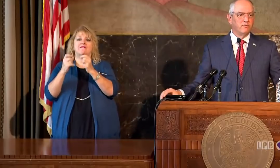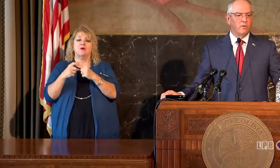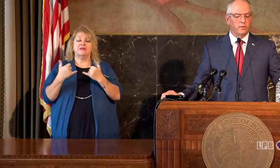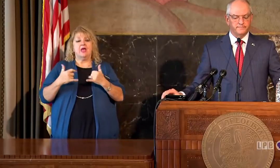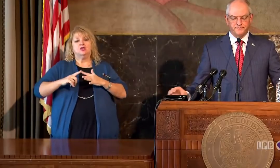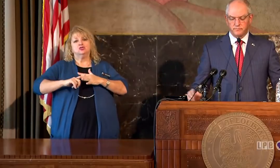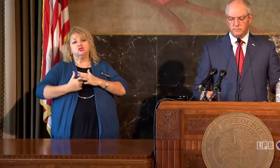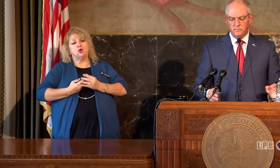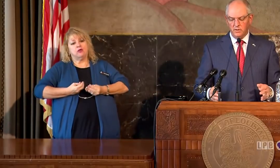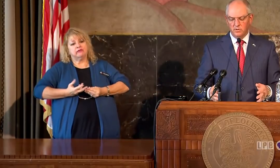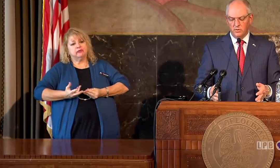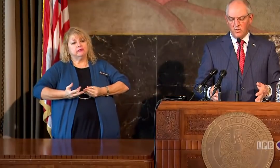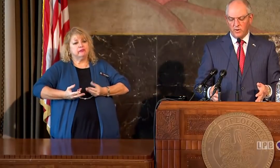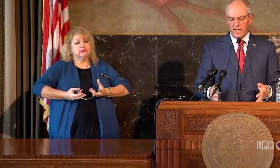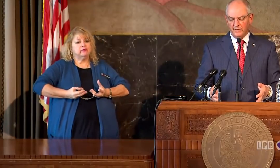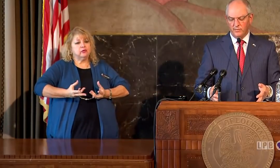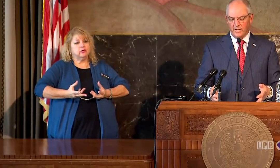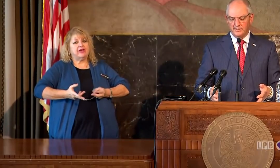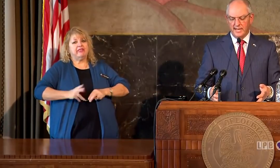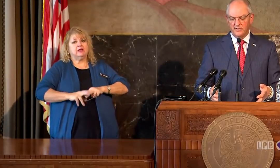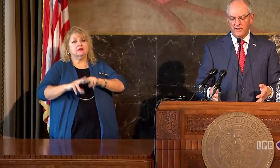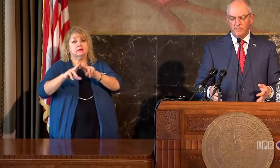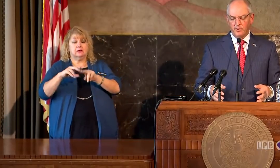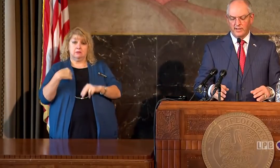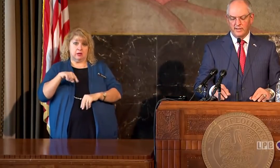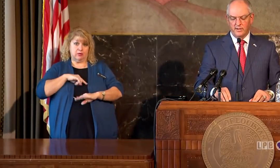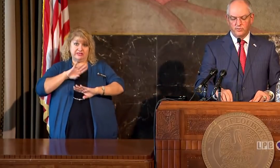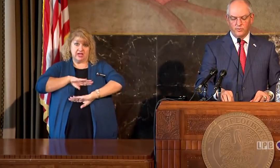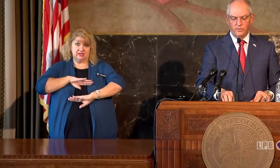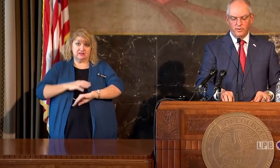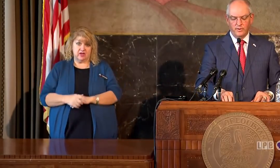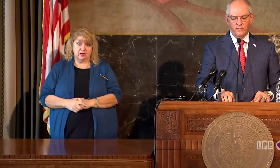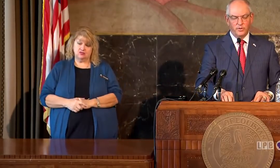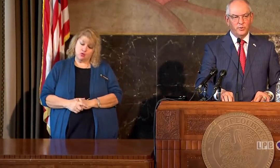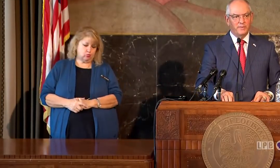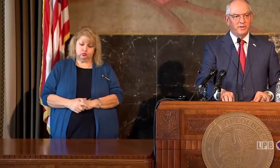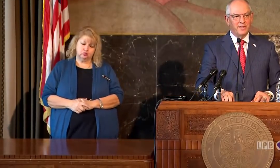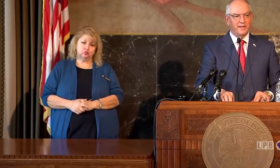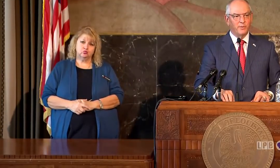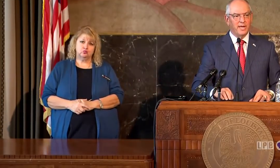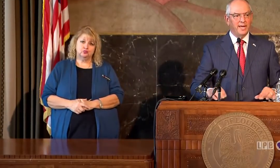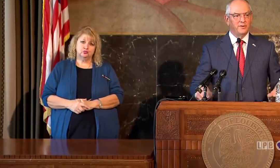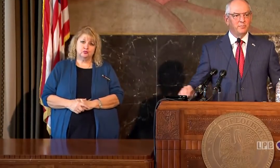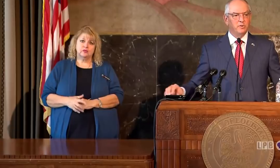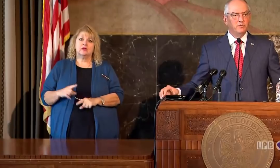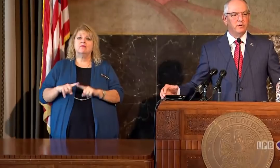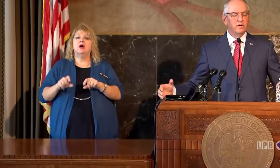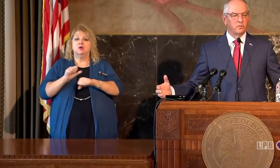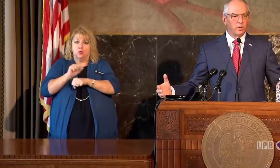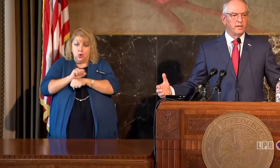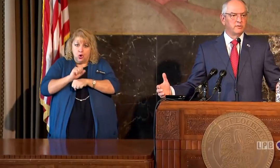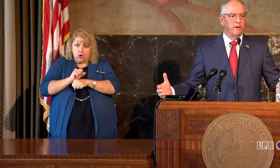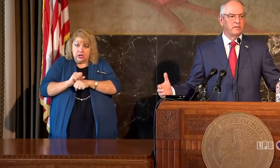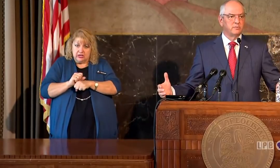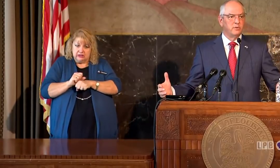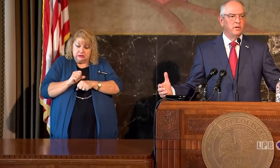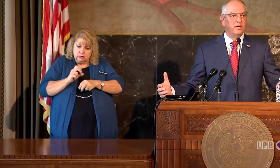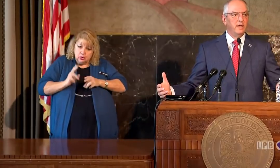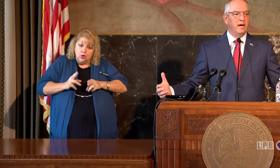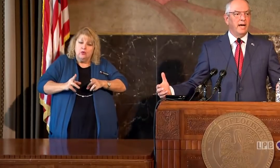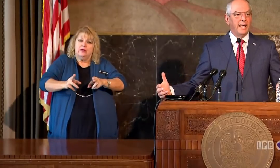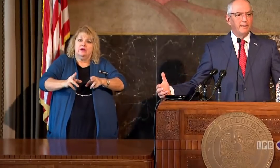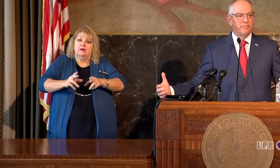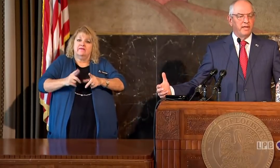point going forward. So no, we're not satisfied, but what I can tell you is we're doing everything we can to move as quickly as